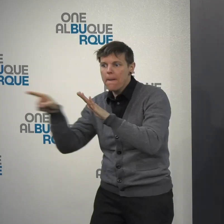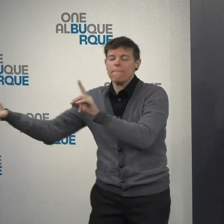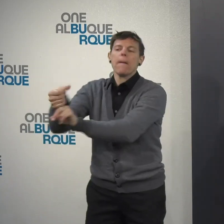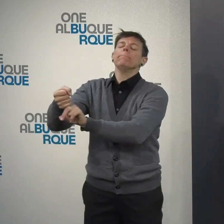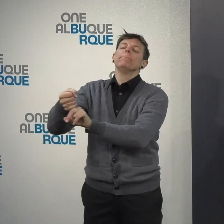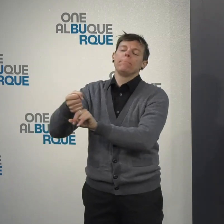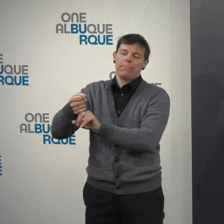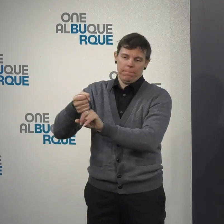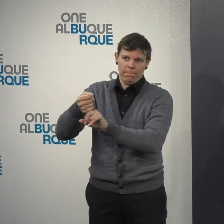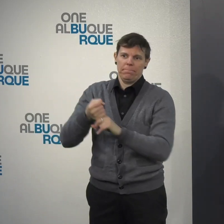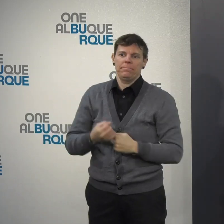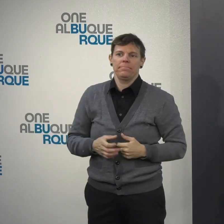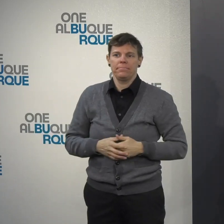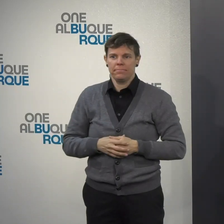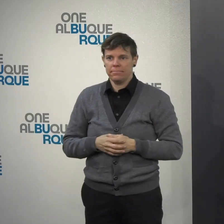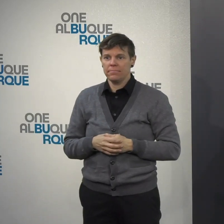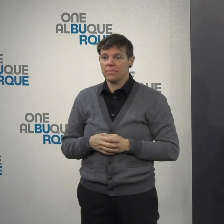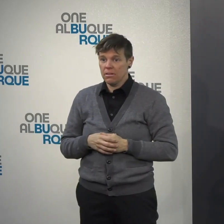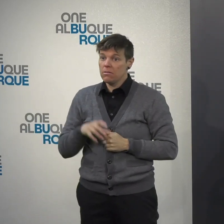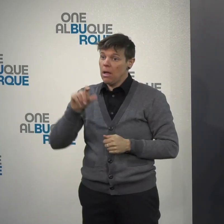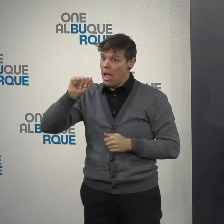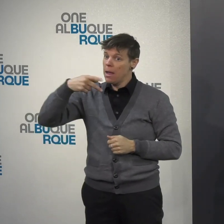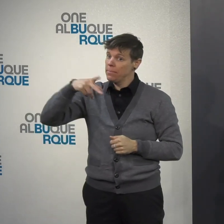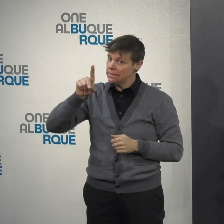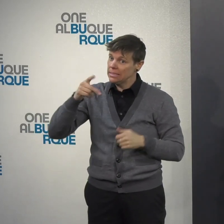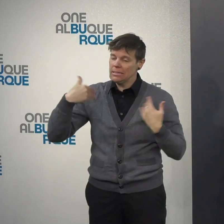the challenges that are presented by this particular pandemic.